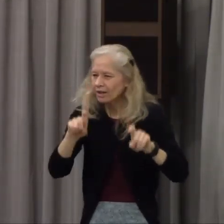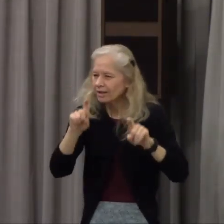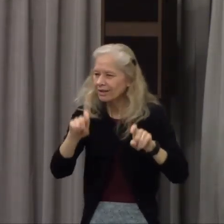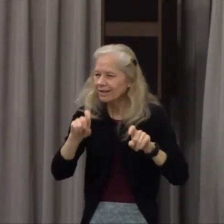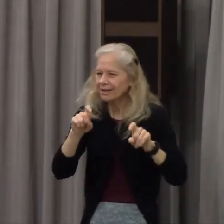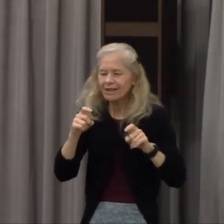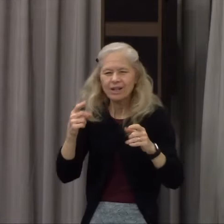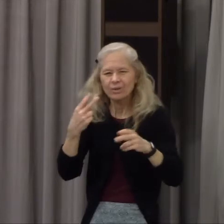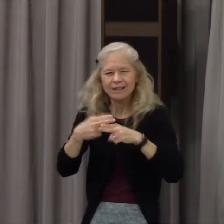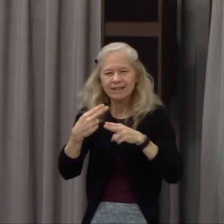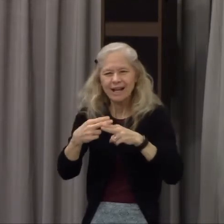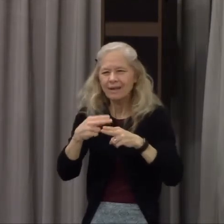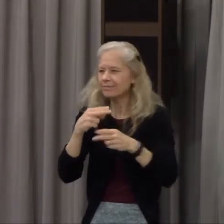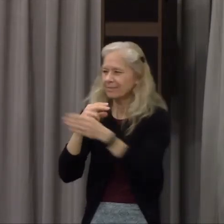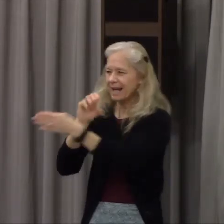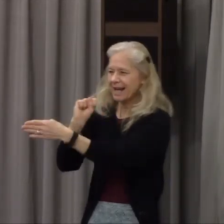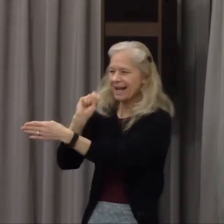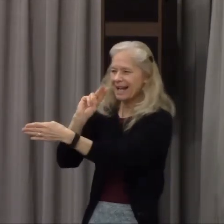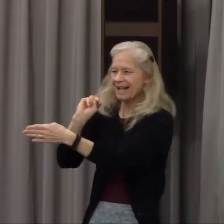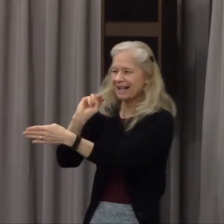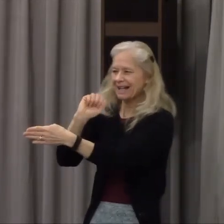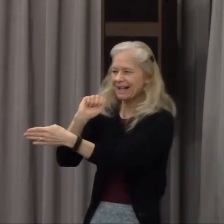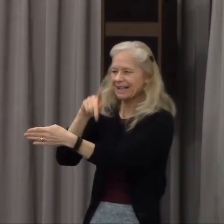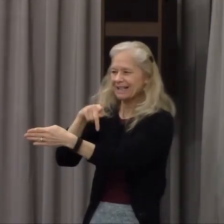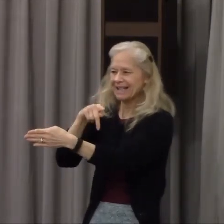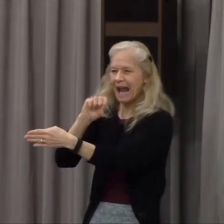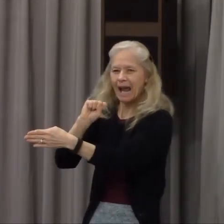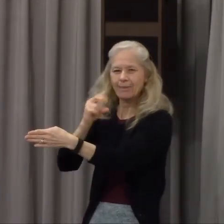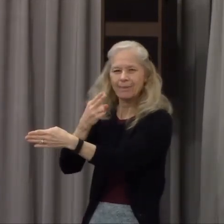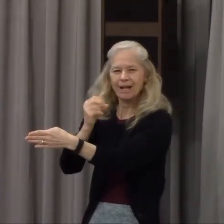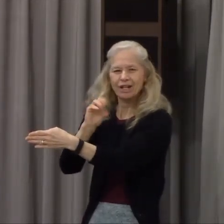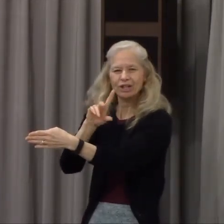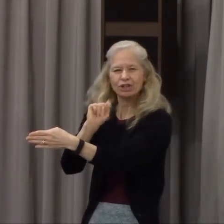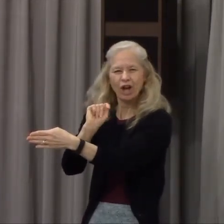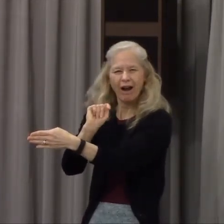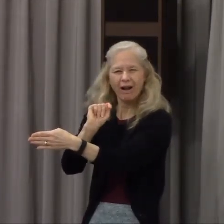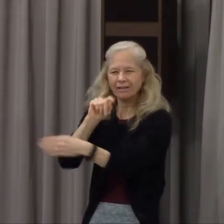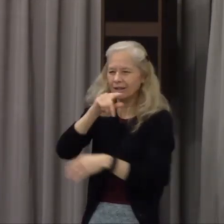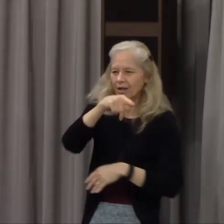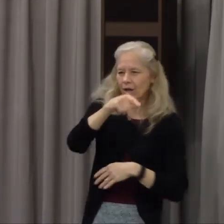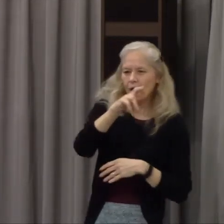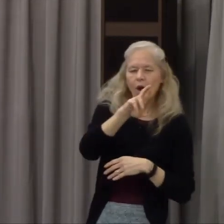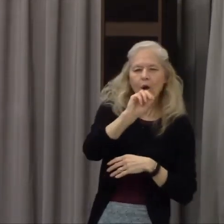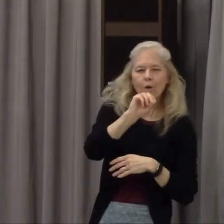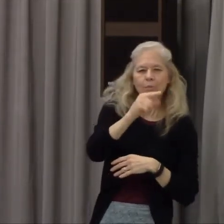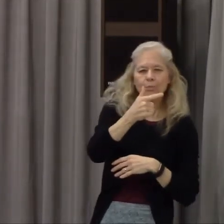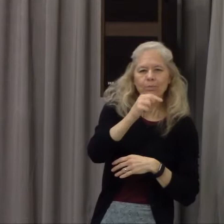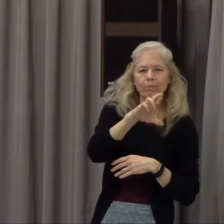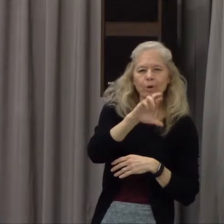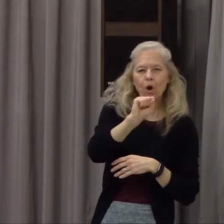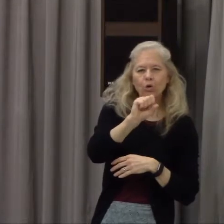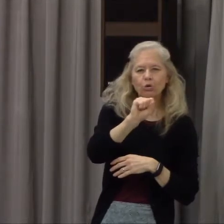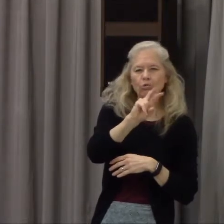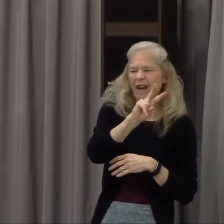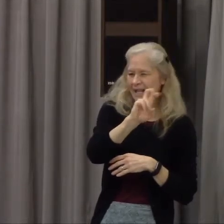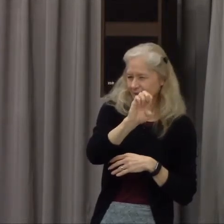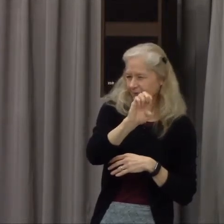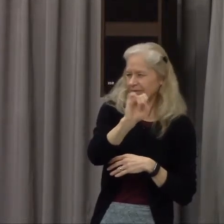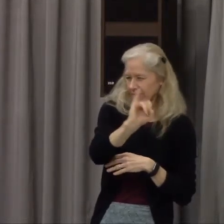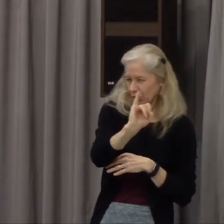Snapshot was one of them, and Allstate has one too. Snapshot was Progressive, and Allstate had DriverWise. I think you put